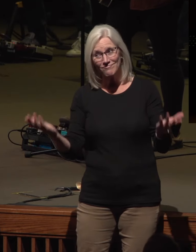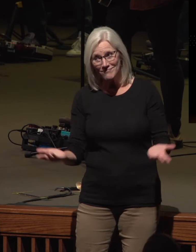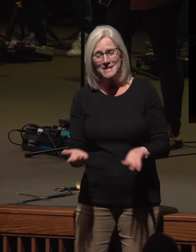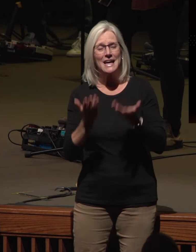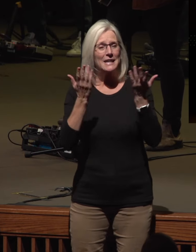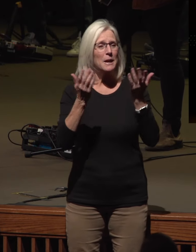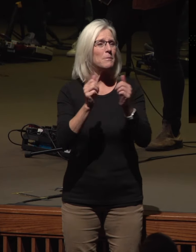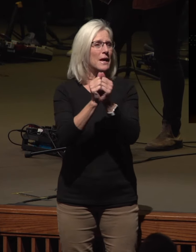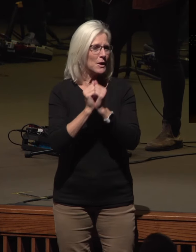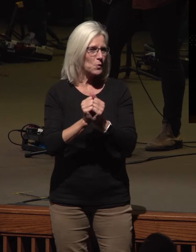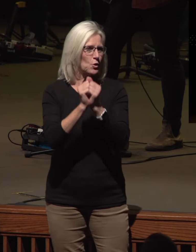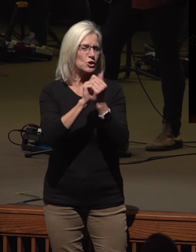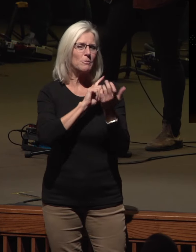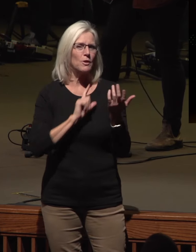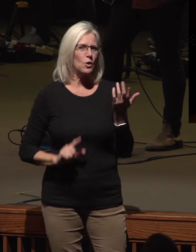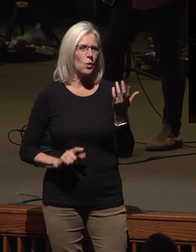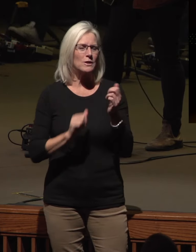worship our Lord together?